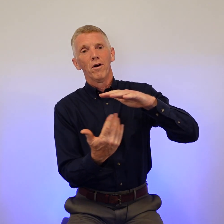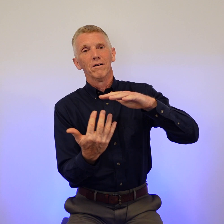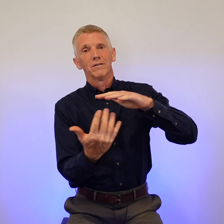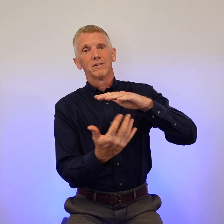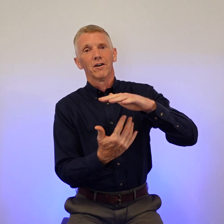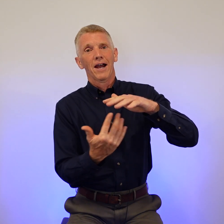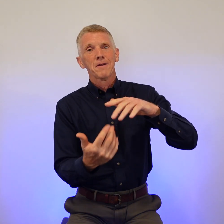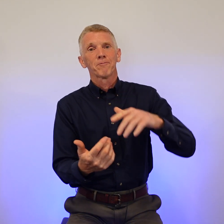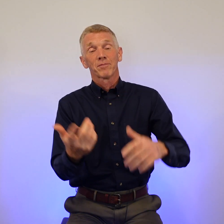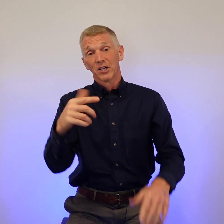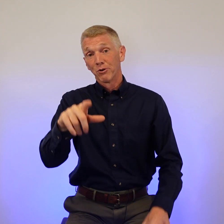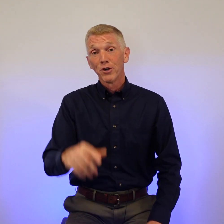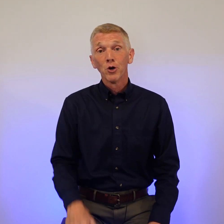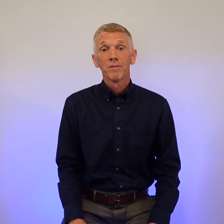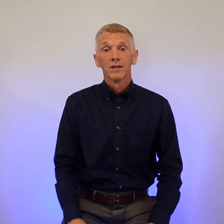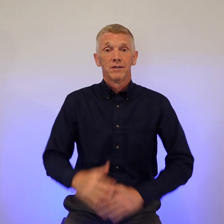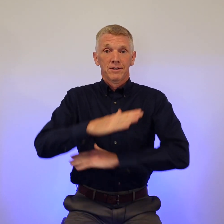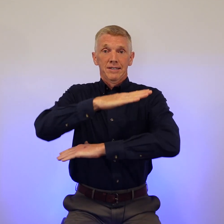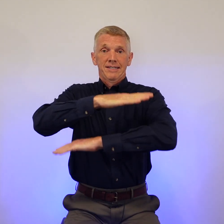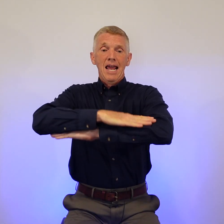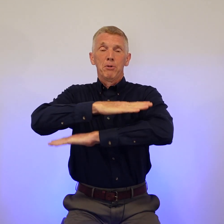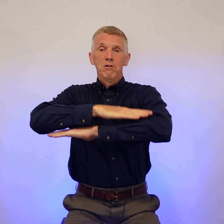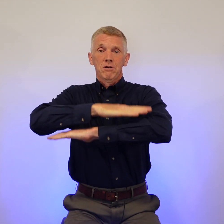boil, right? Let's review. Table,